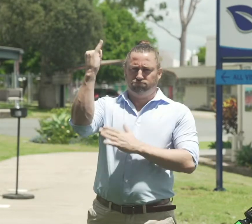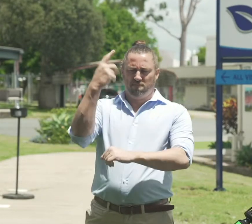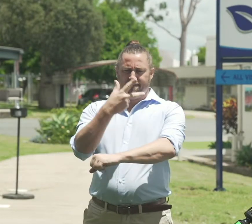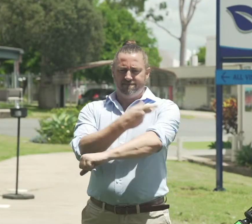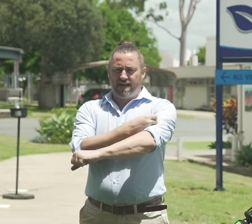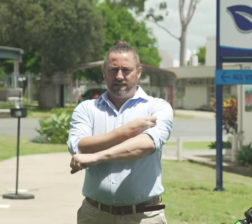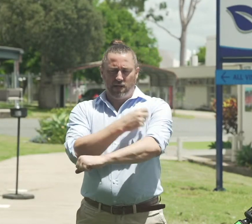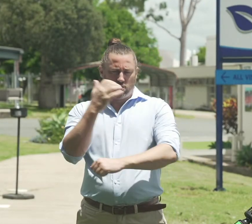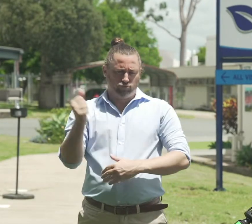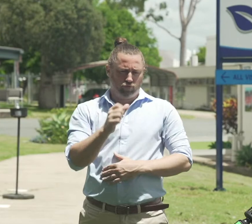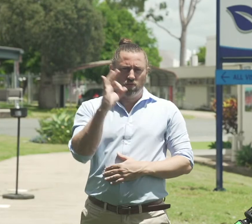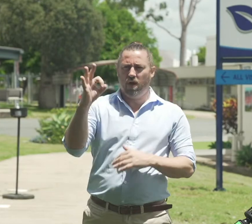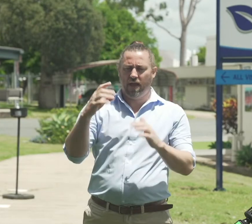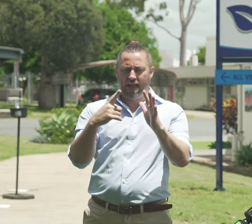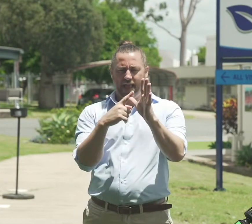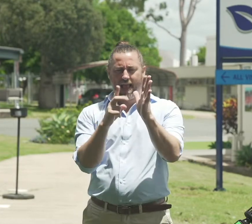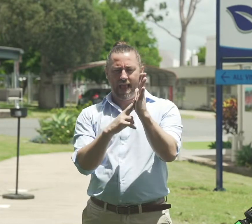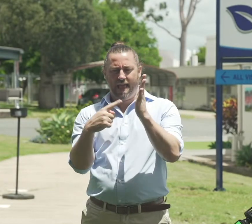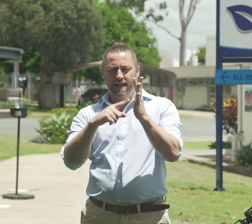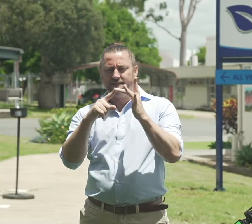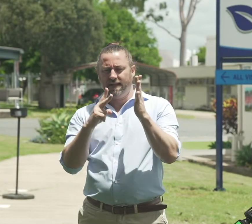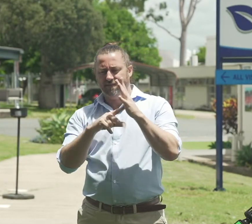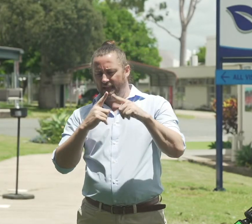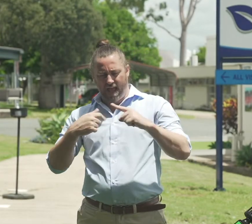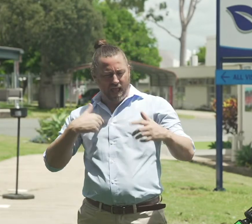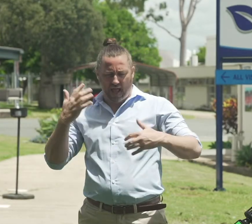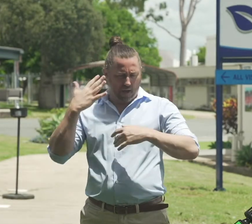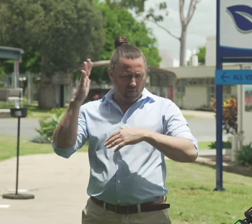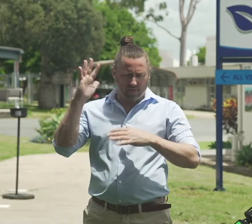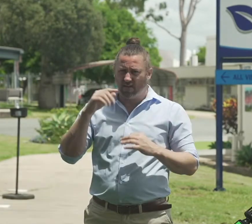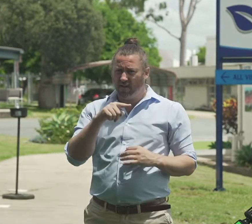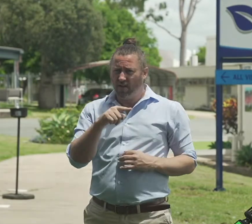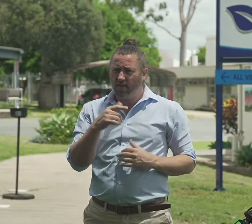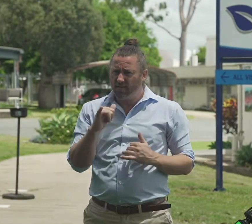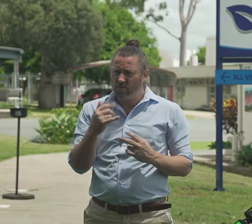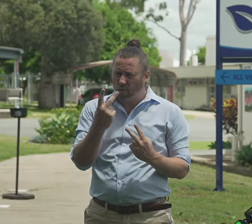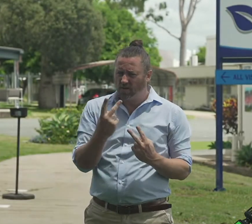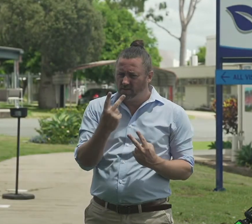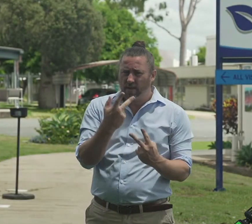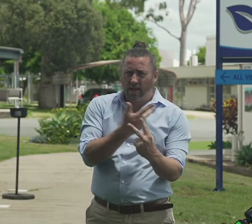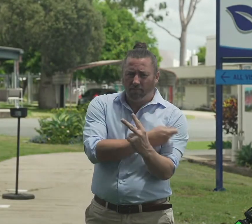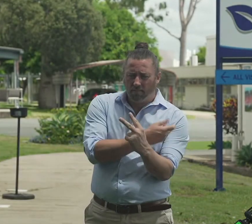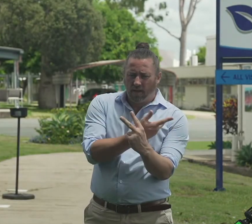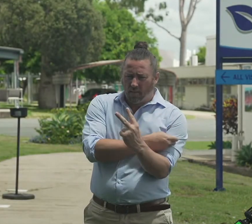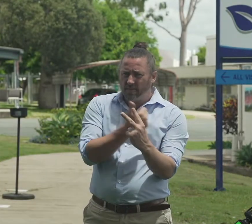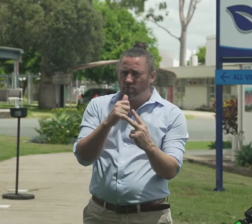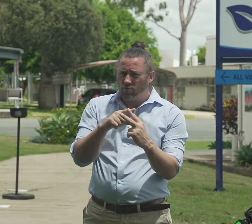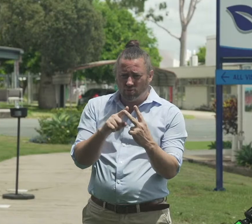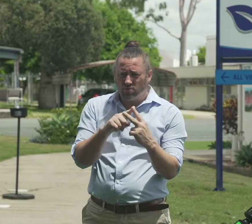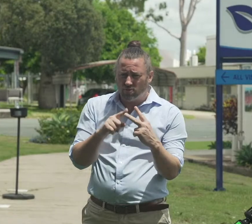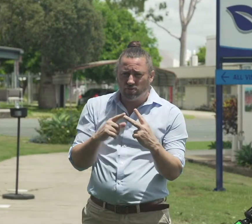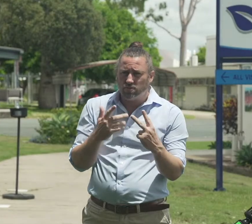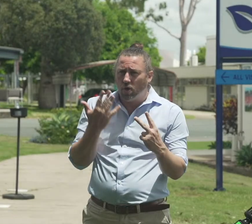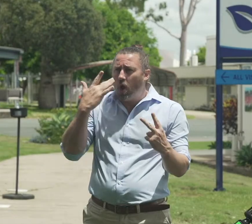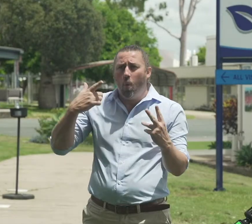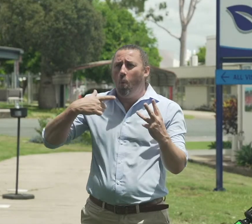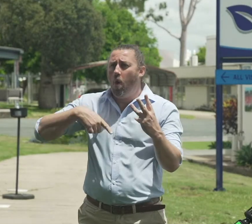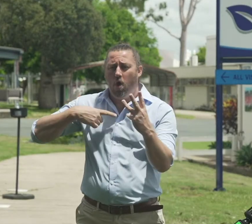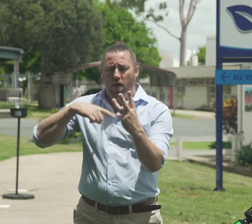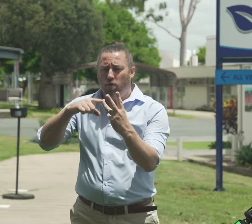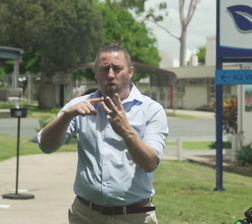They've already received 2 doses of the vaccine, and for a variety of reasons they have not yet received the